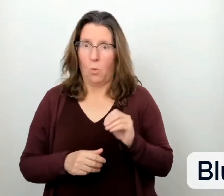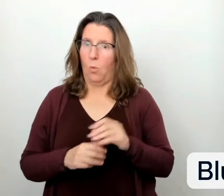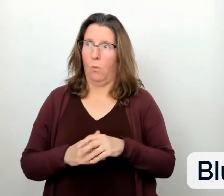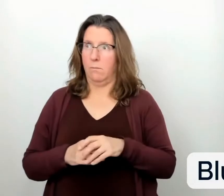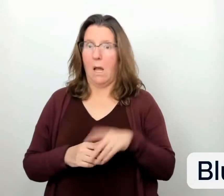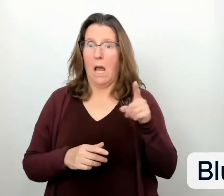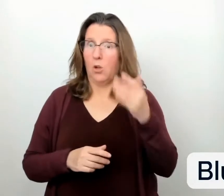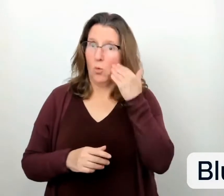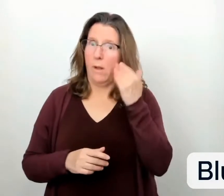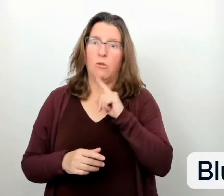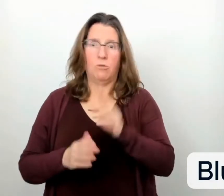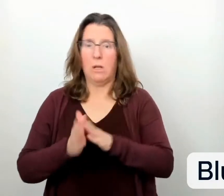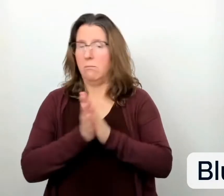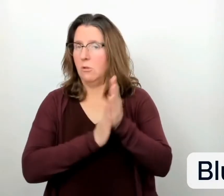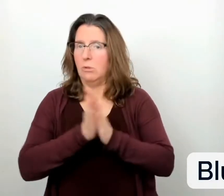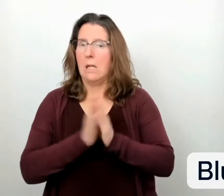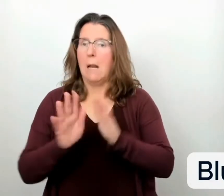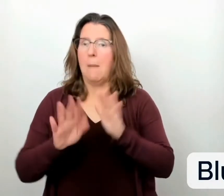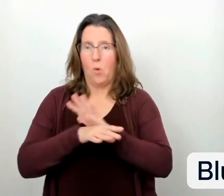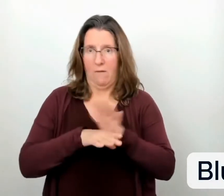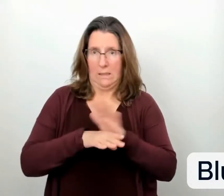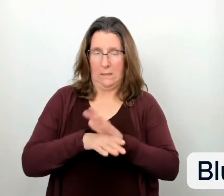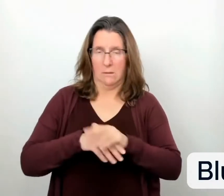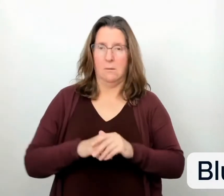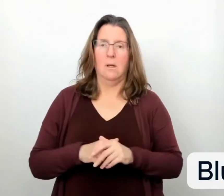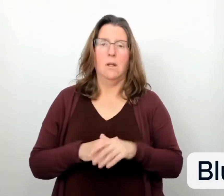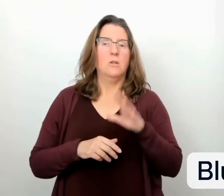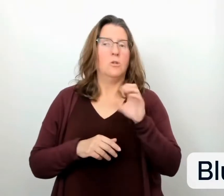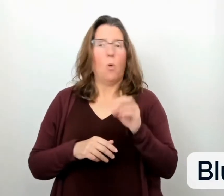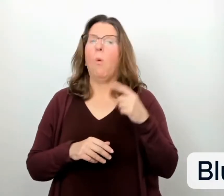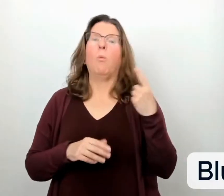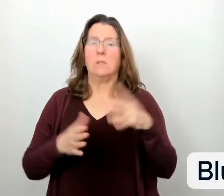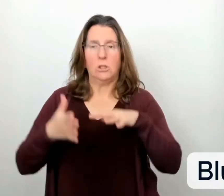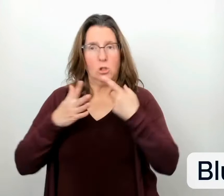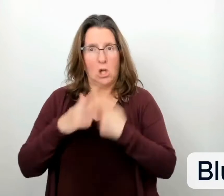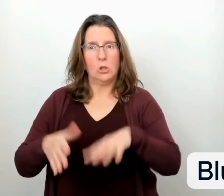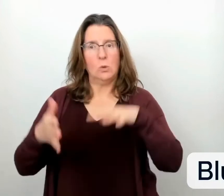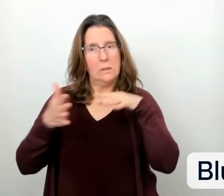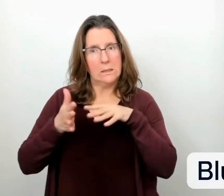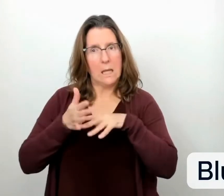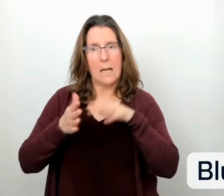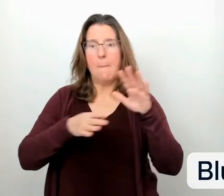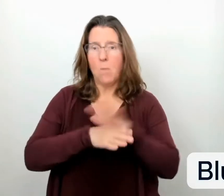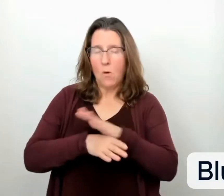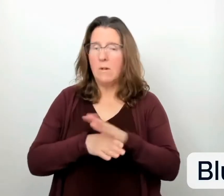Well, I knew that one of his interests was movies, so I decided to do a unit on